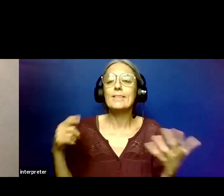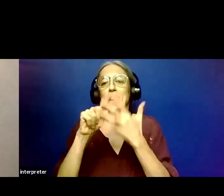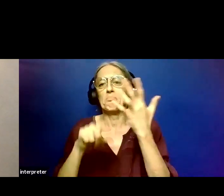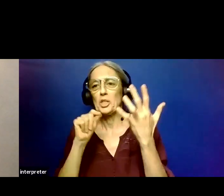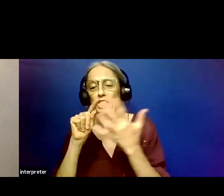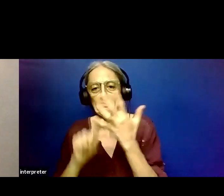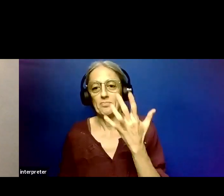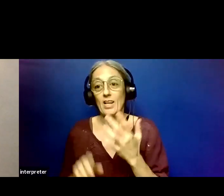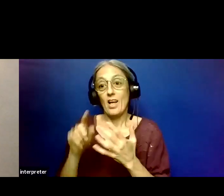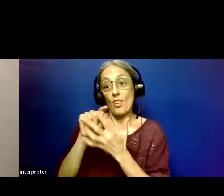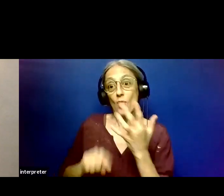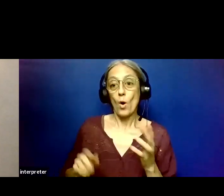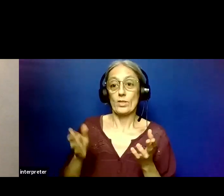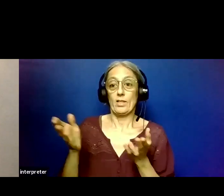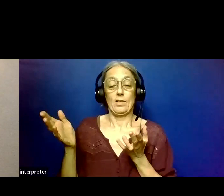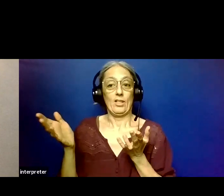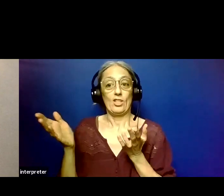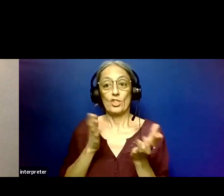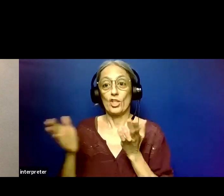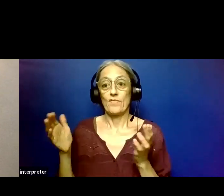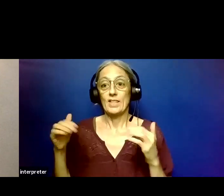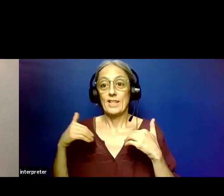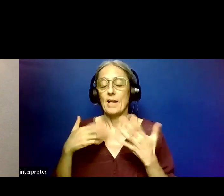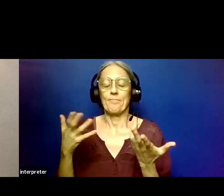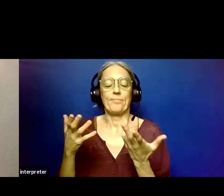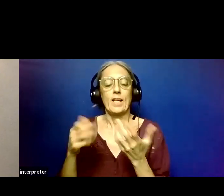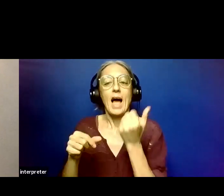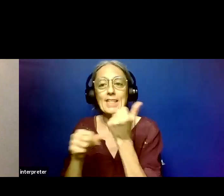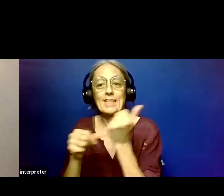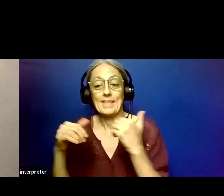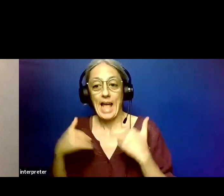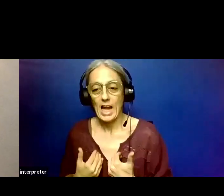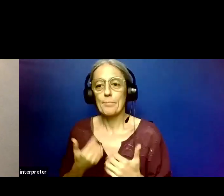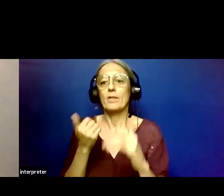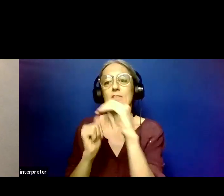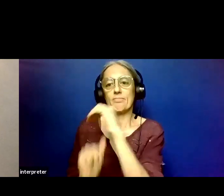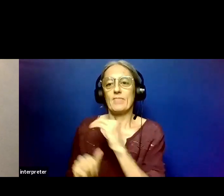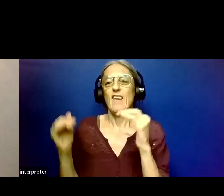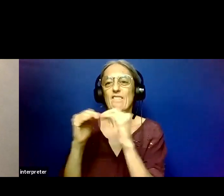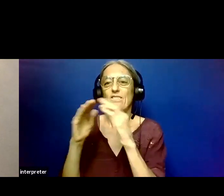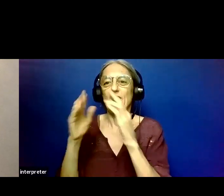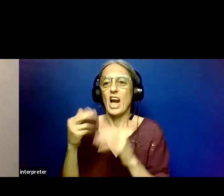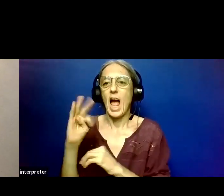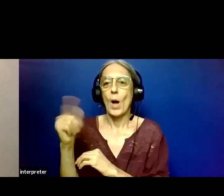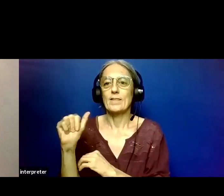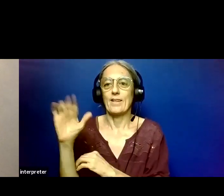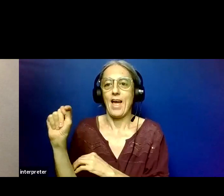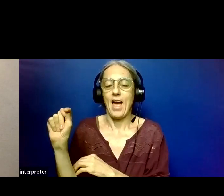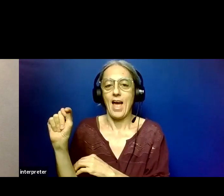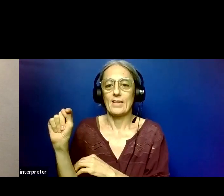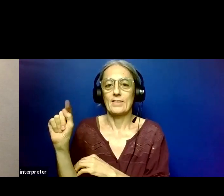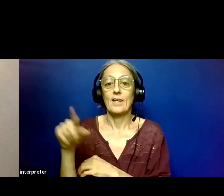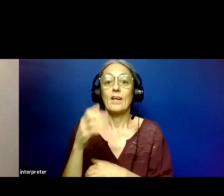Act. And that's a broader definition. And then the ones that fly, those fall under the Air